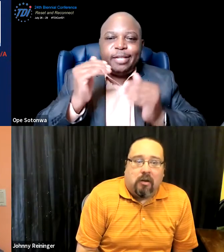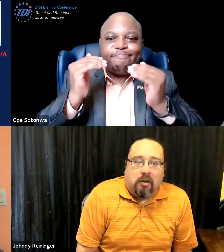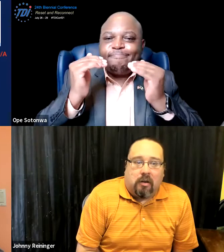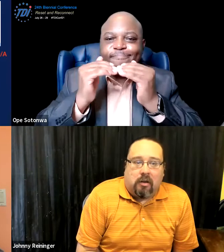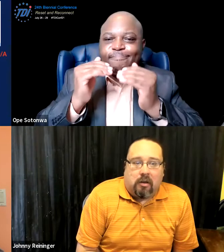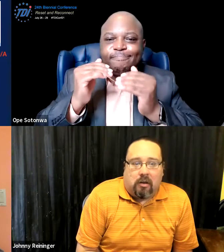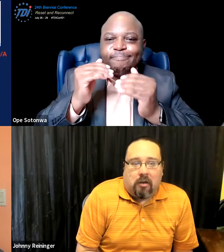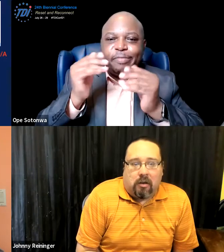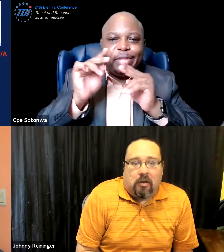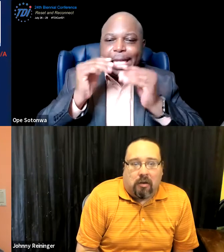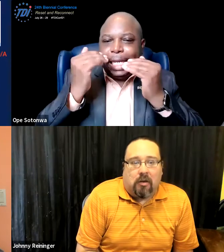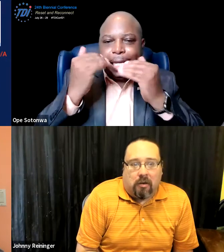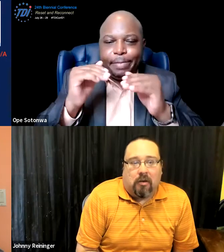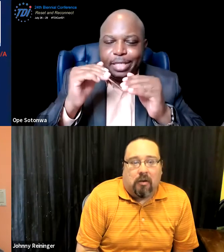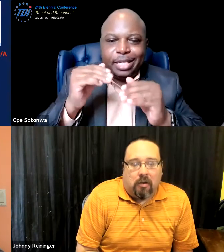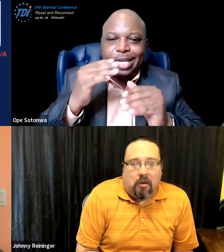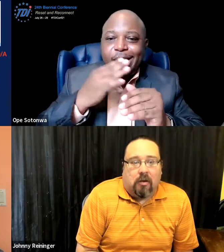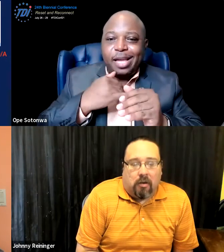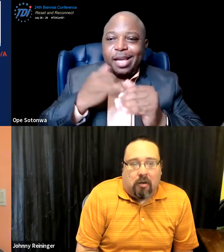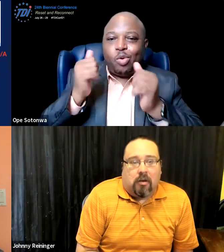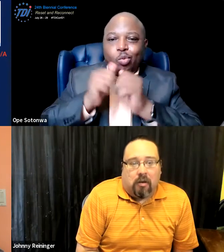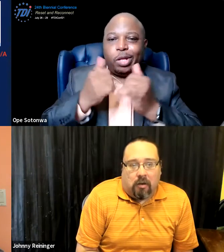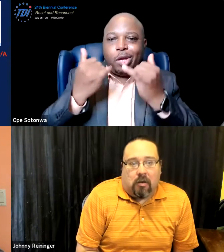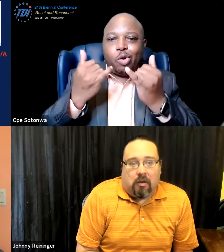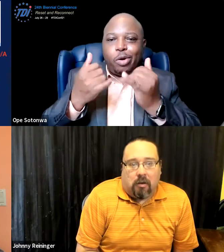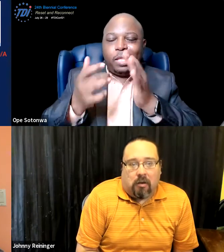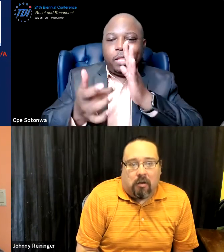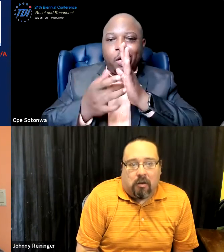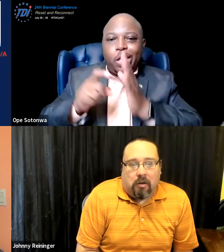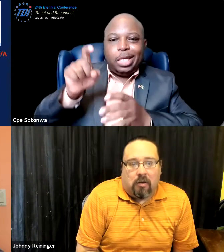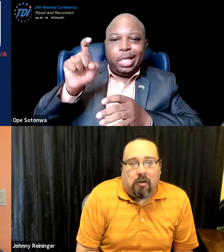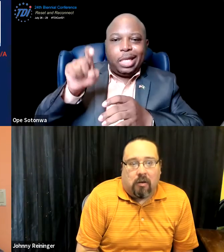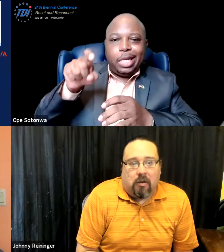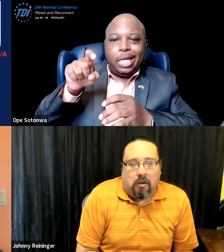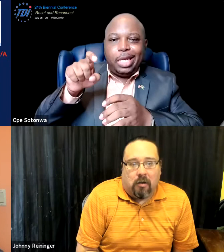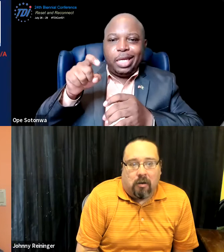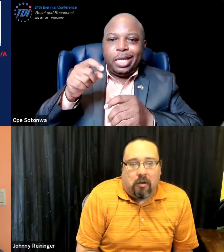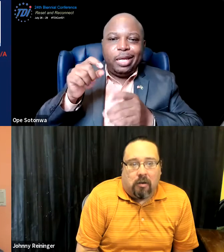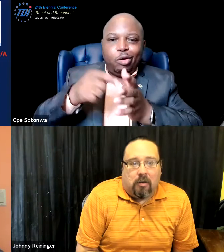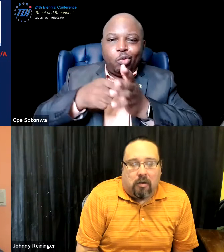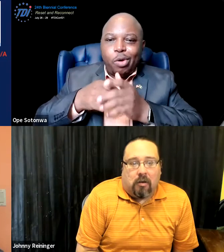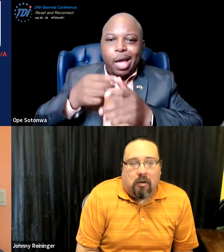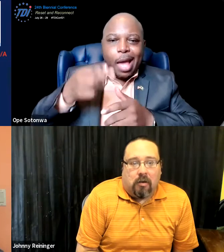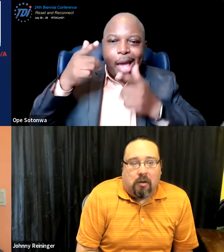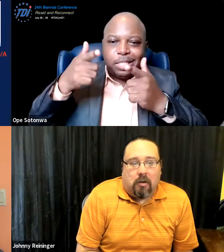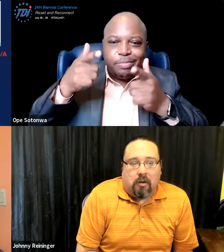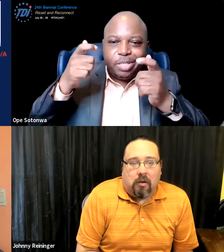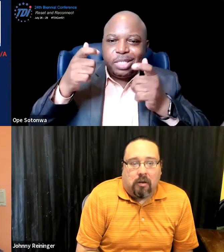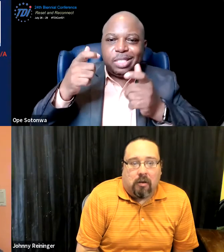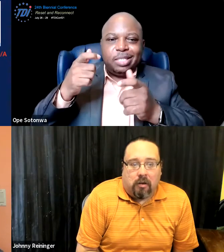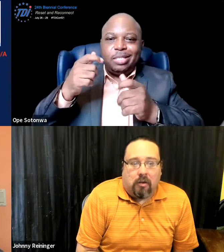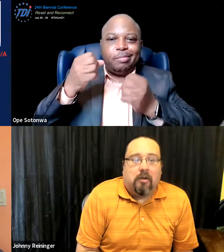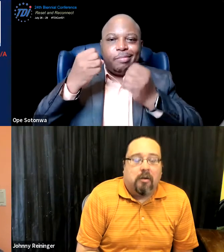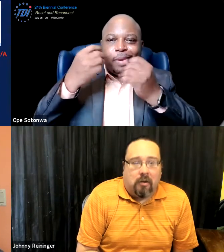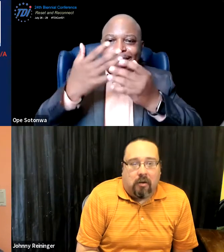Opie, this is Opie here. I agree with you. Lifeline is definitely not equivalent. It is limited and it's not keeping up with the current technology